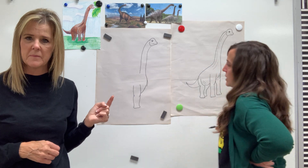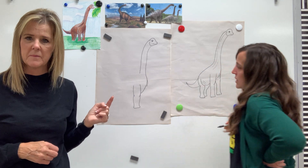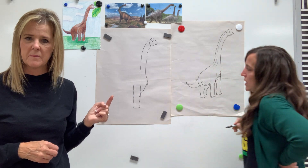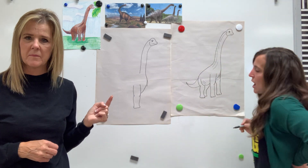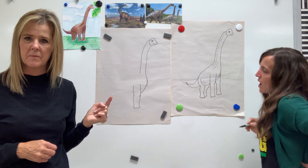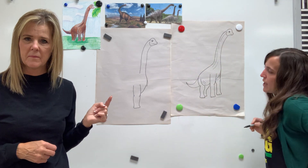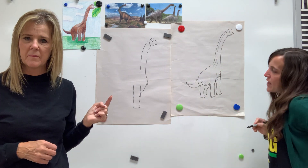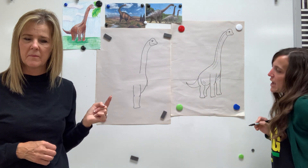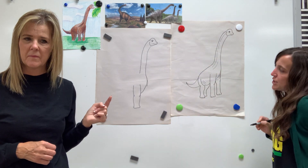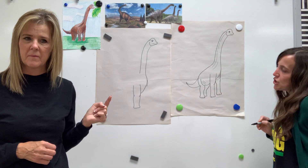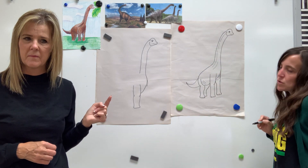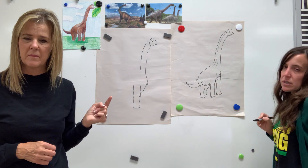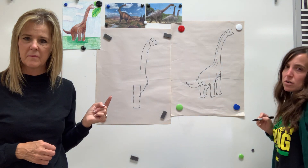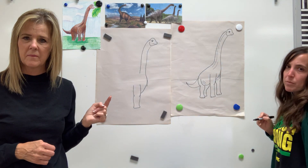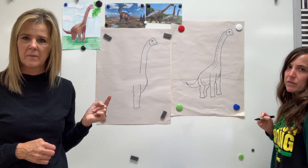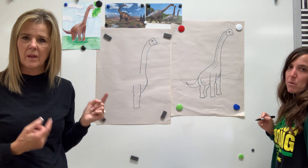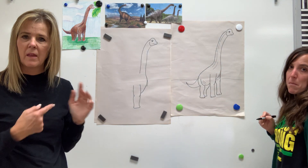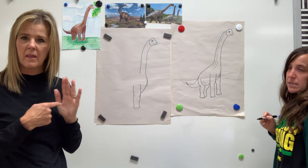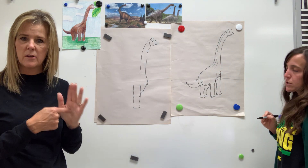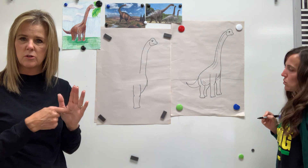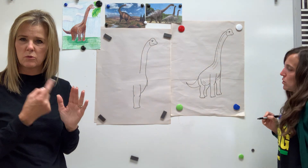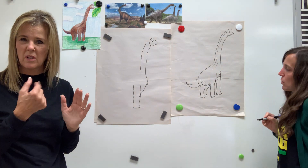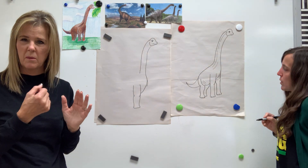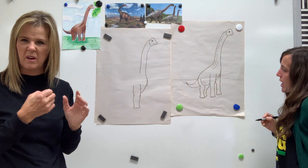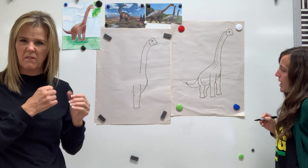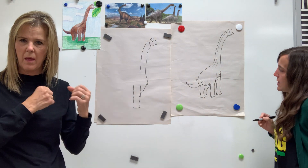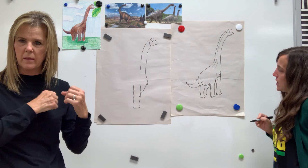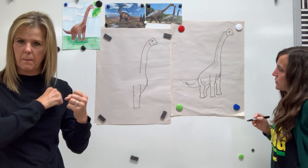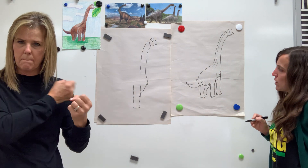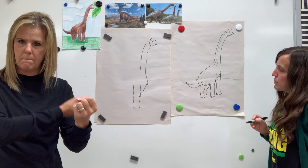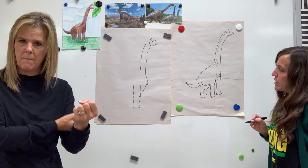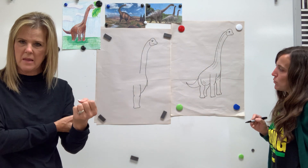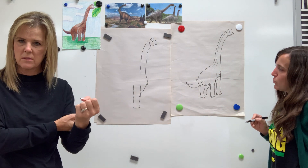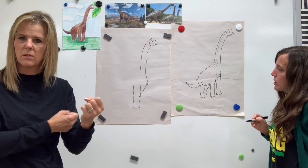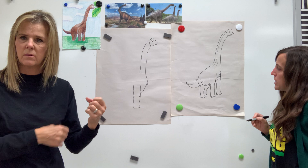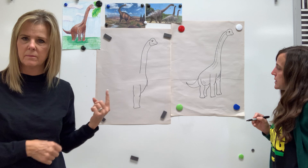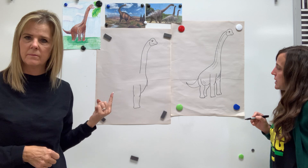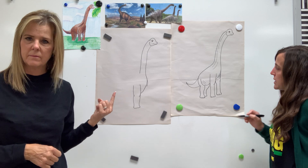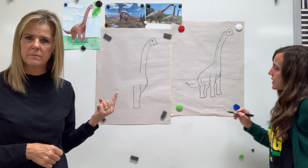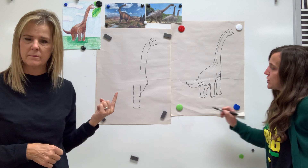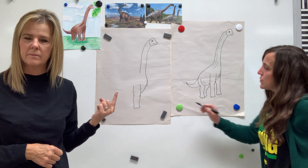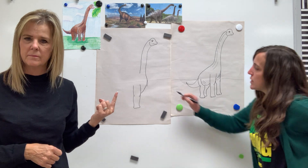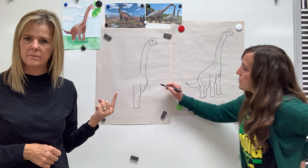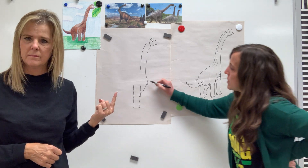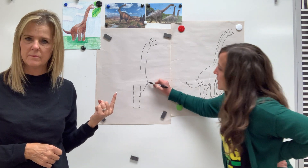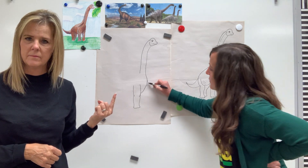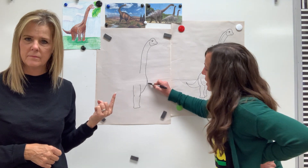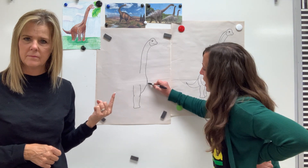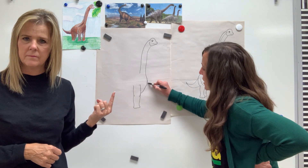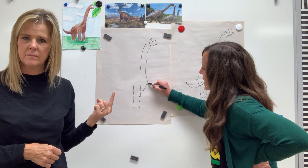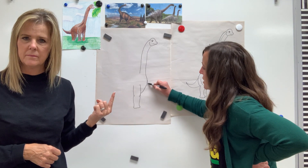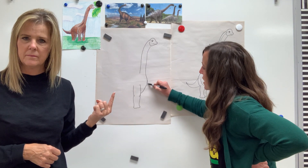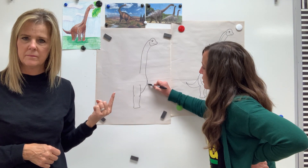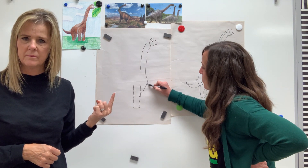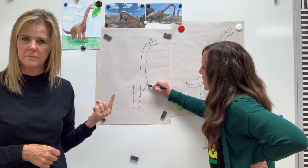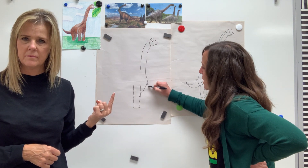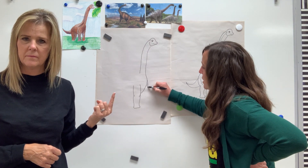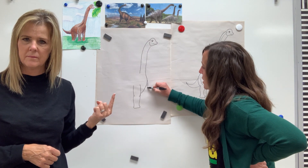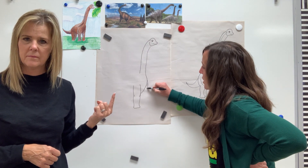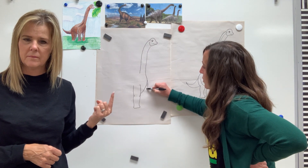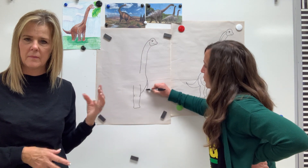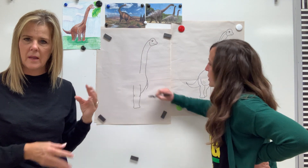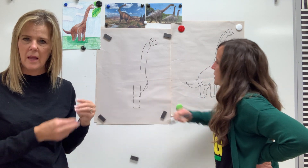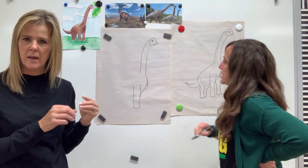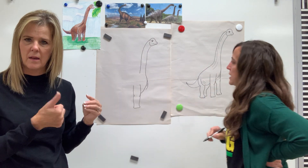skinny, and that shows a little bit of a muscle, okay? So I made it really skinny next to it, and then I'm gonna even add another